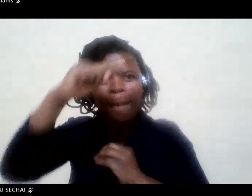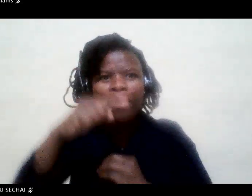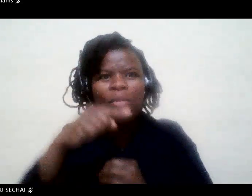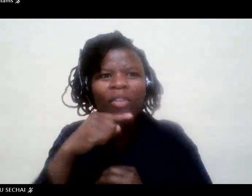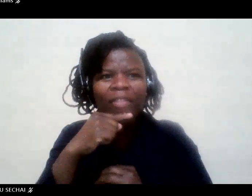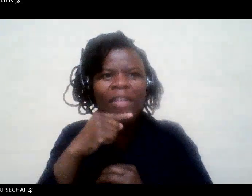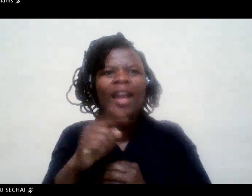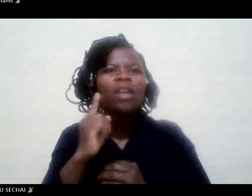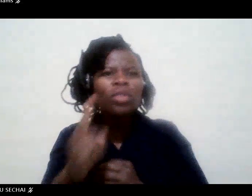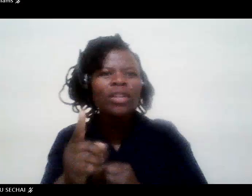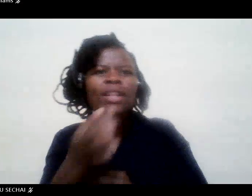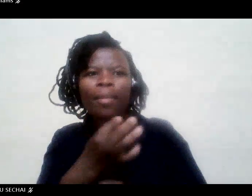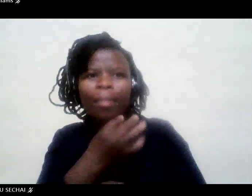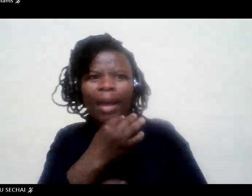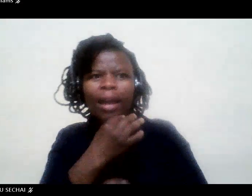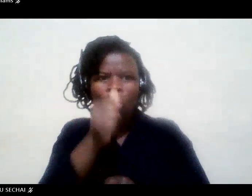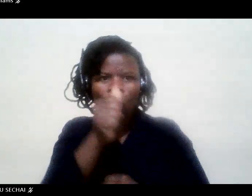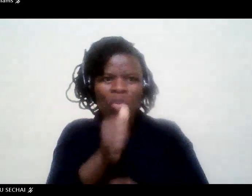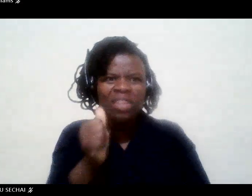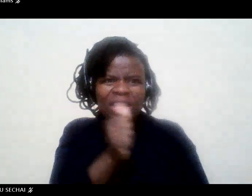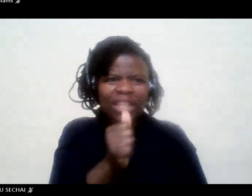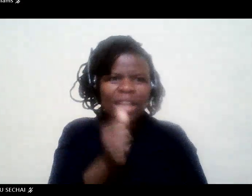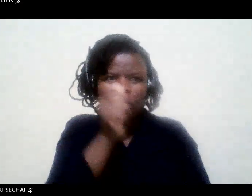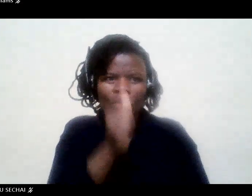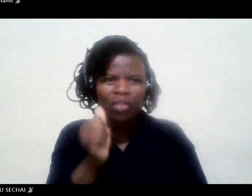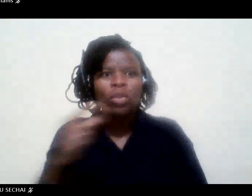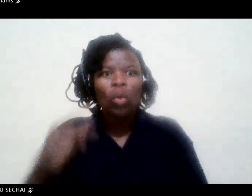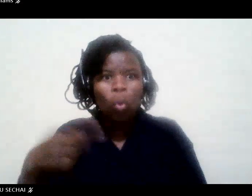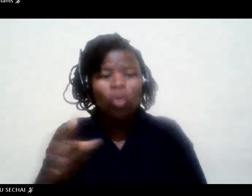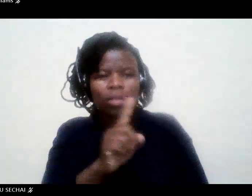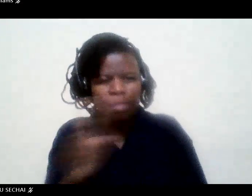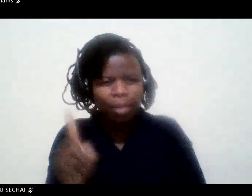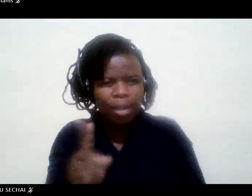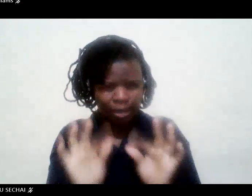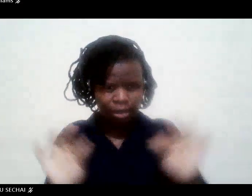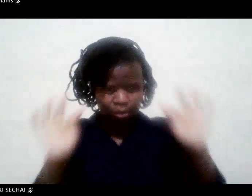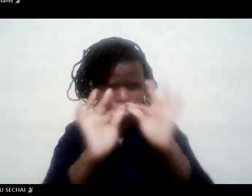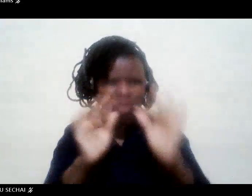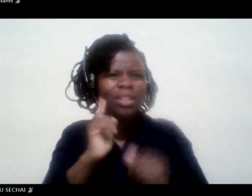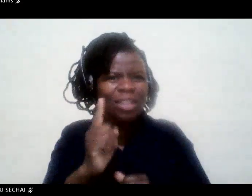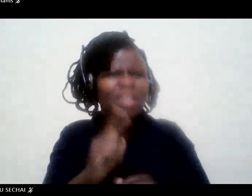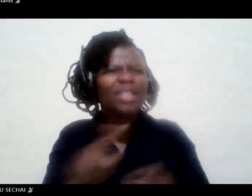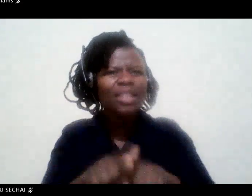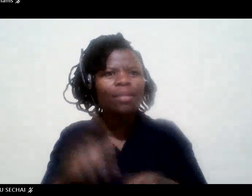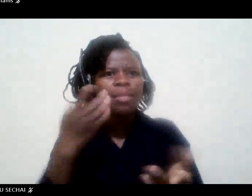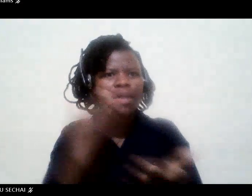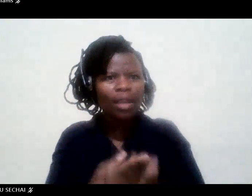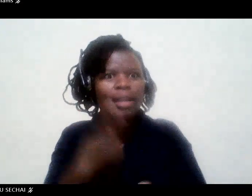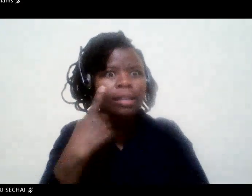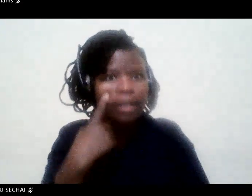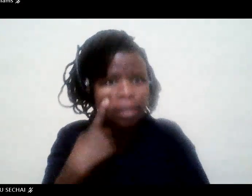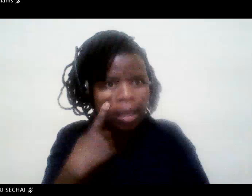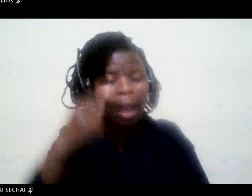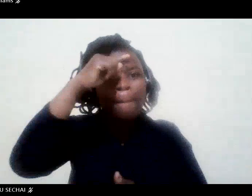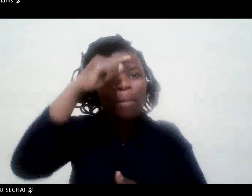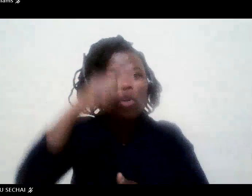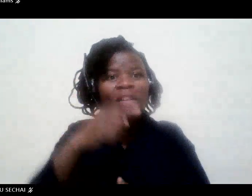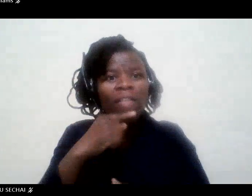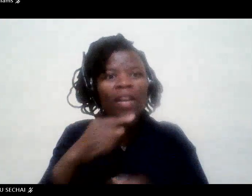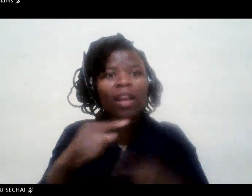say it's confidential. But it is important for the teachers to see those profiles and say to everyone,